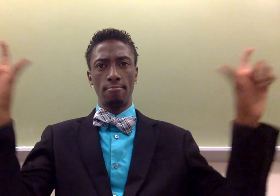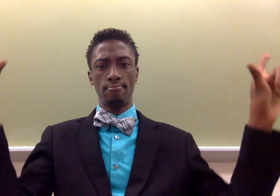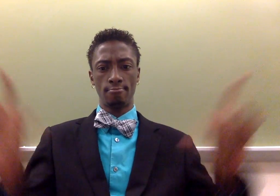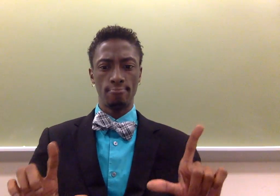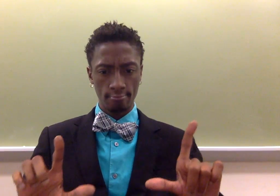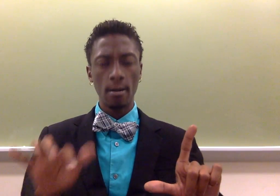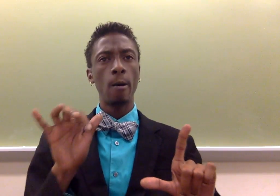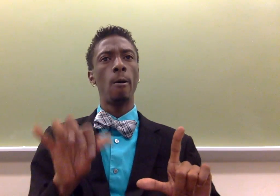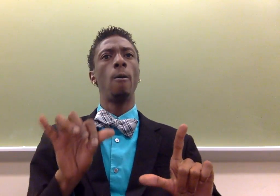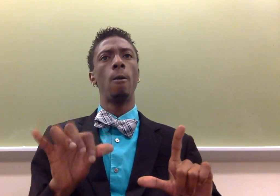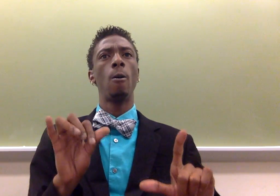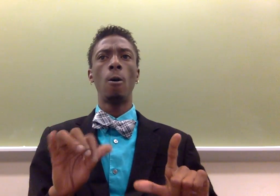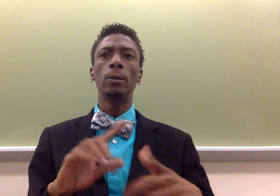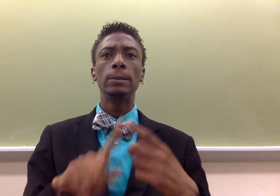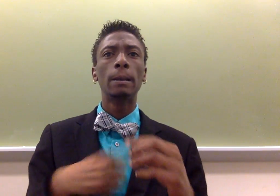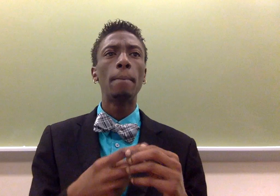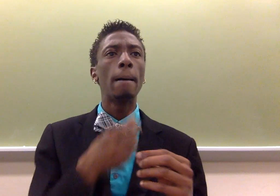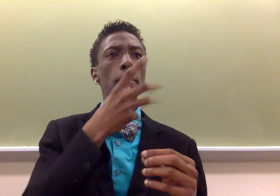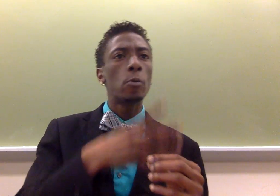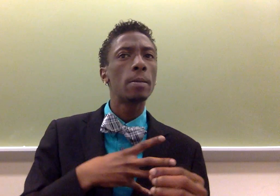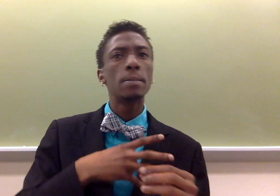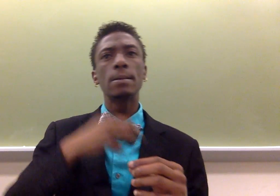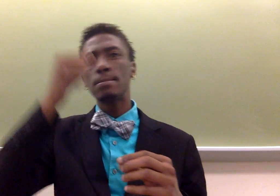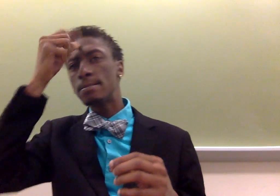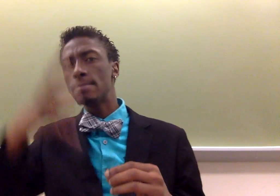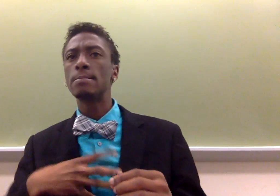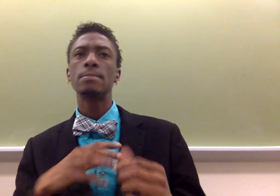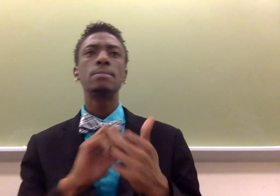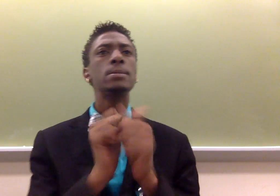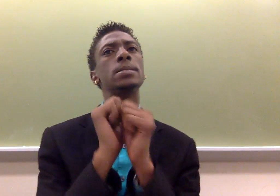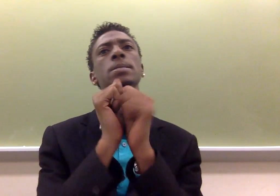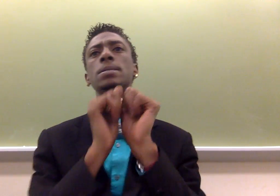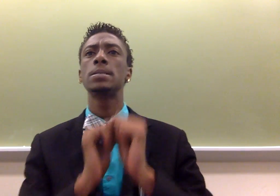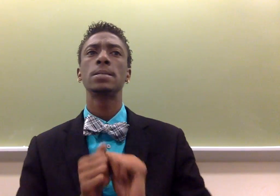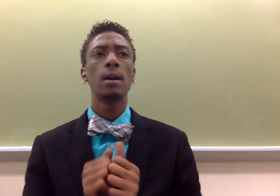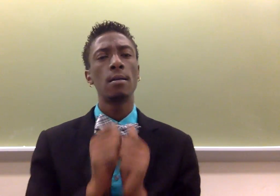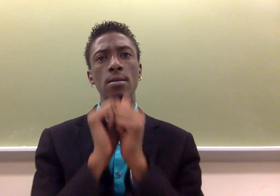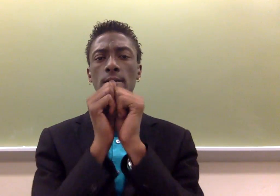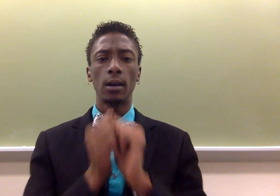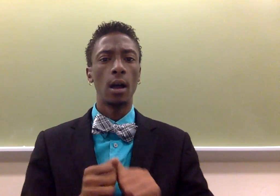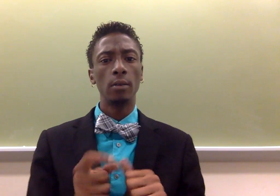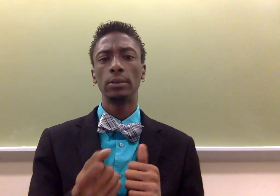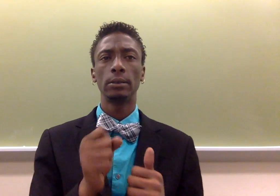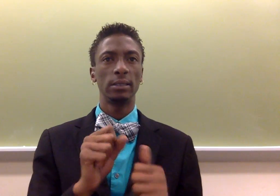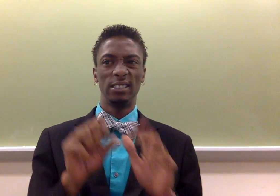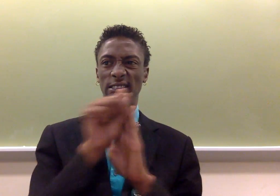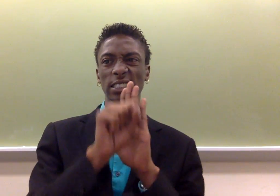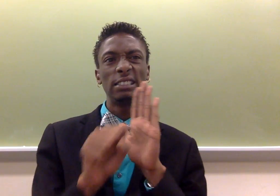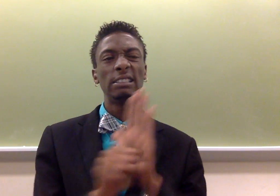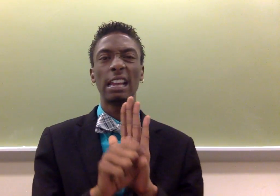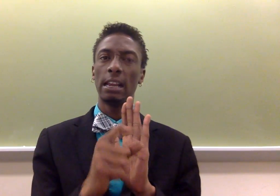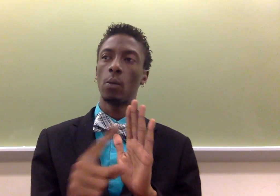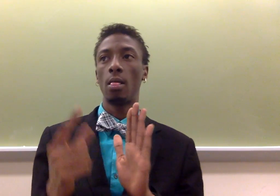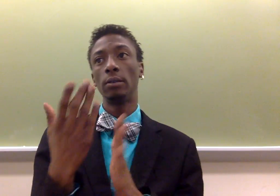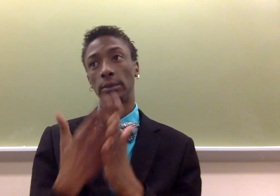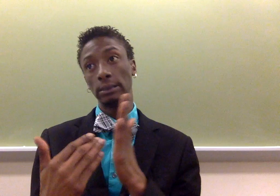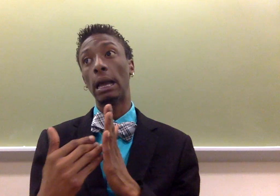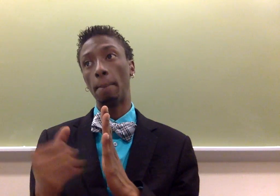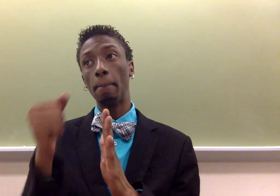is about competing masculinities. This is about, the state, or basically some men clothed with the power of the state trying